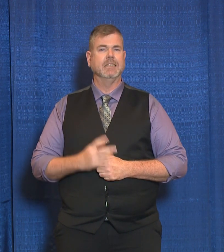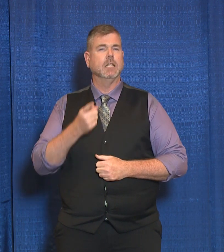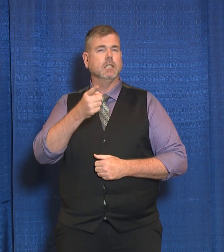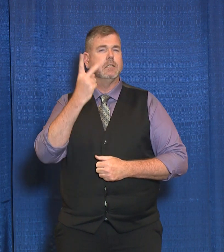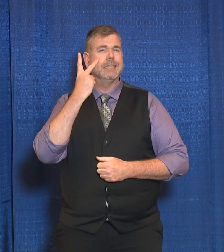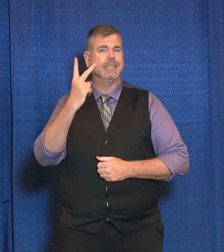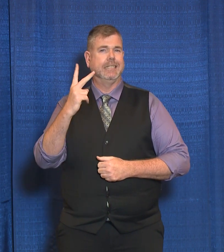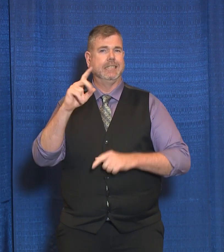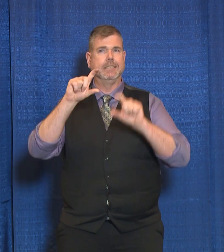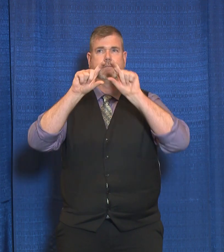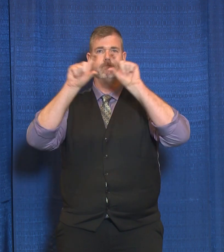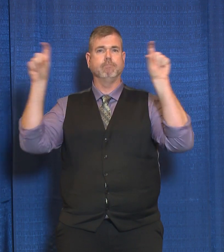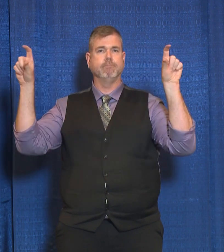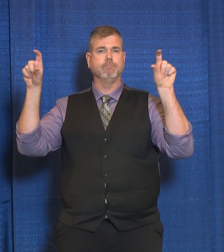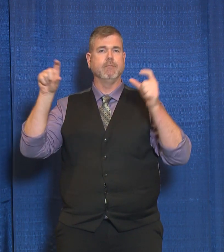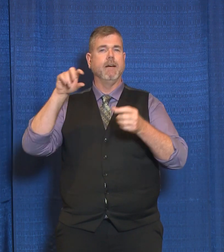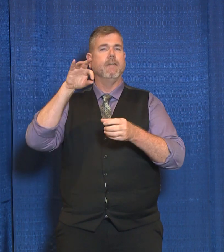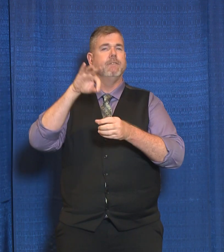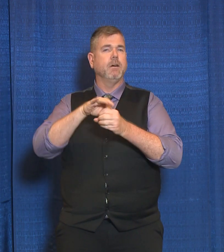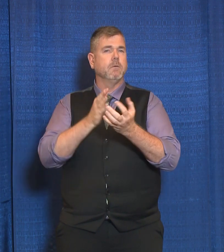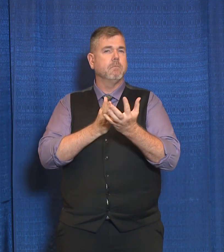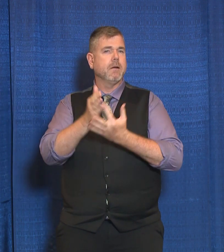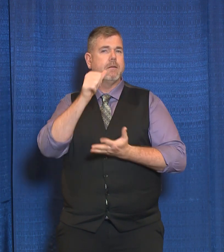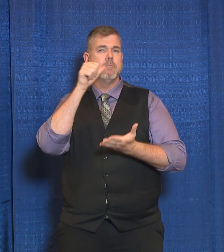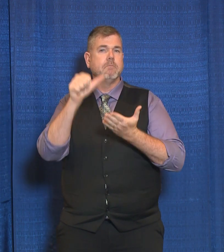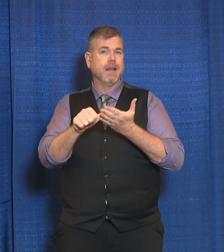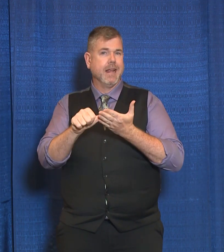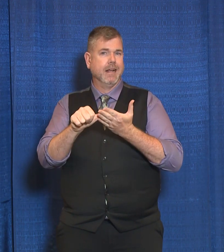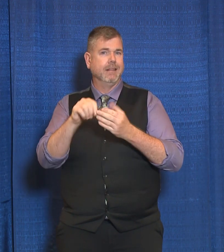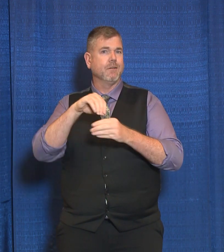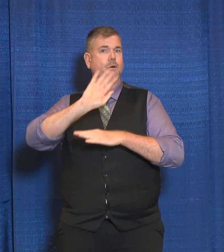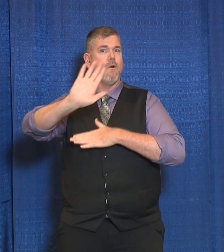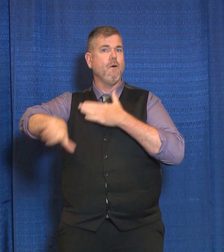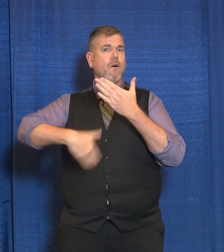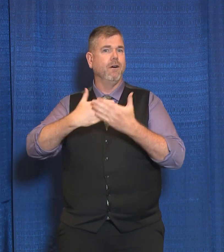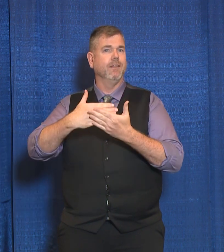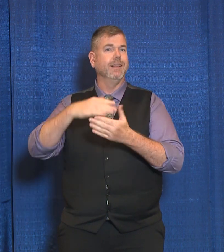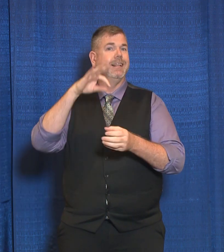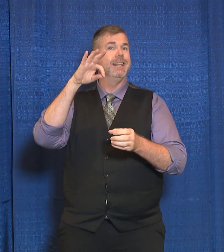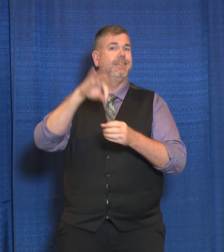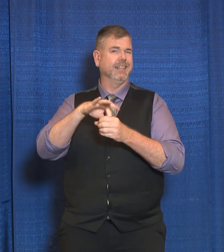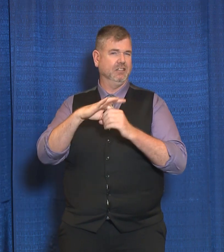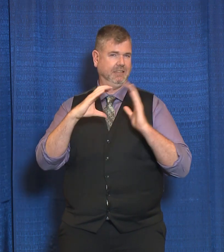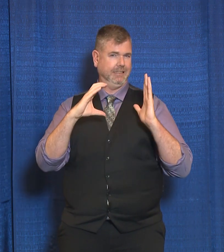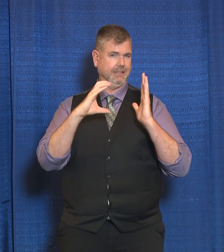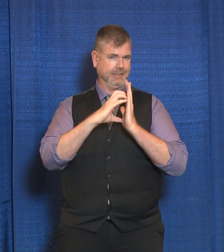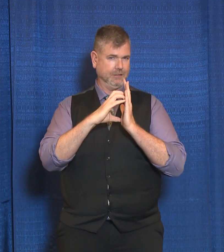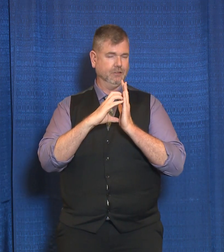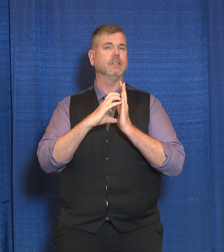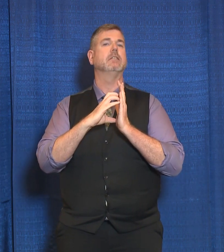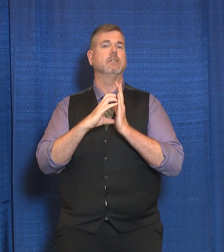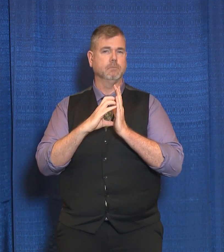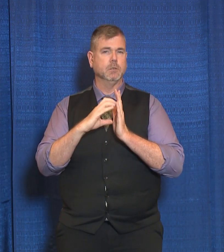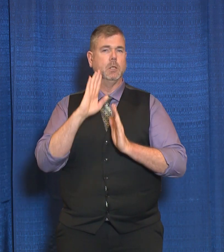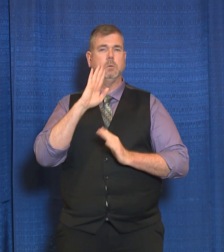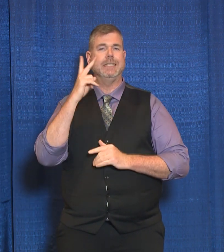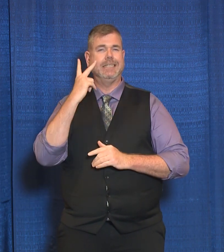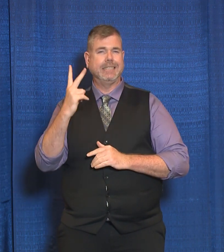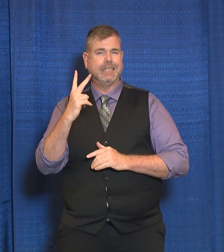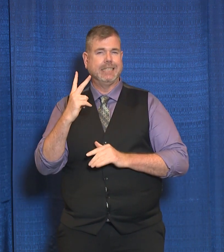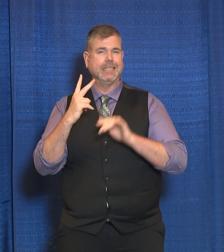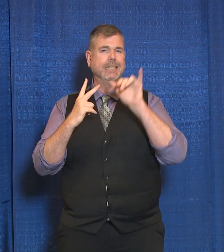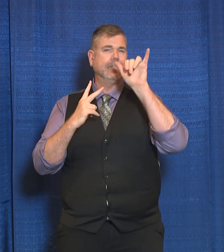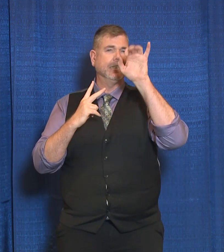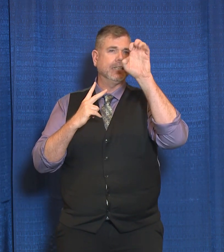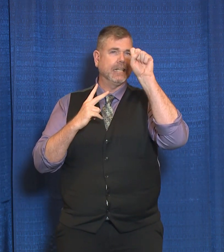Under the Vote by Mail in All Elections section, select Yes to become a permanent vote by mail voter and receive a ballot in the